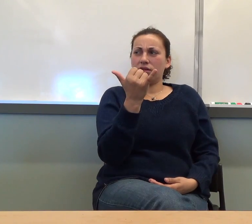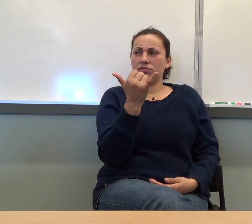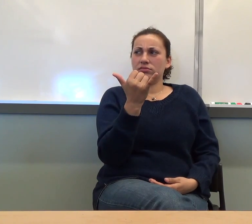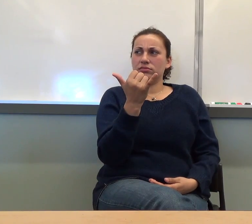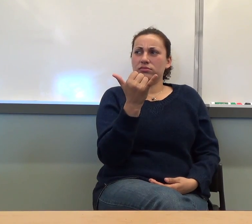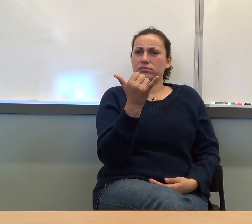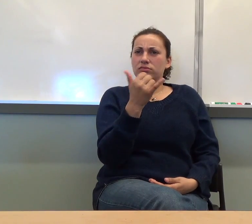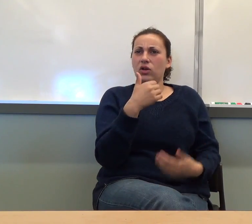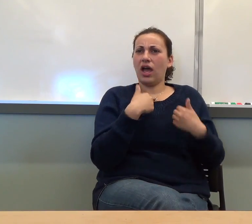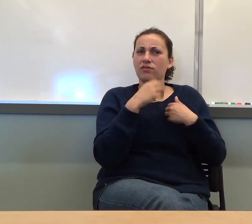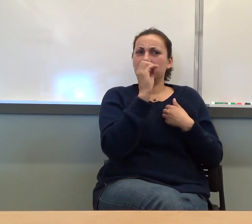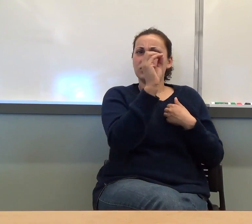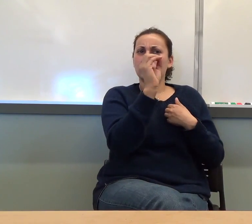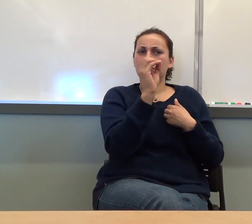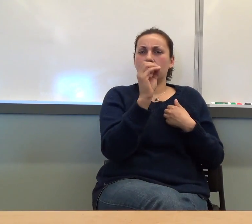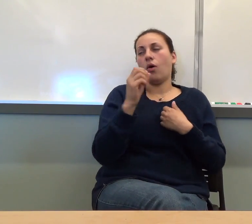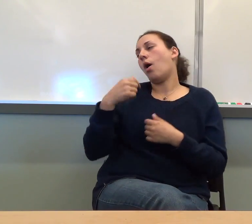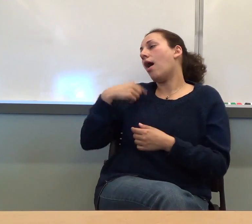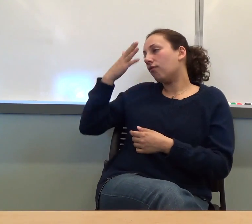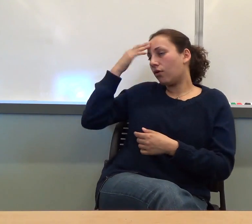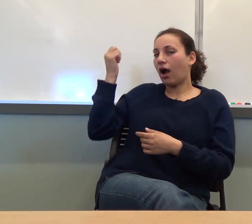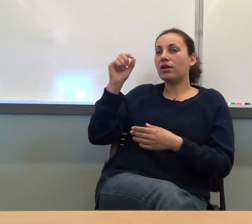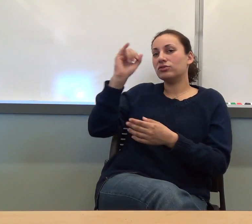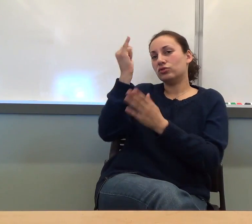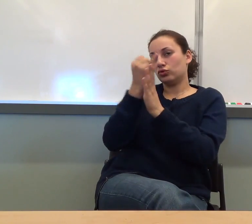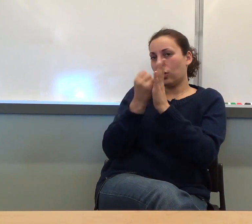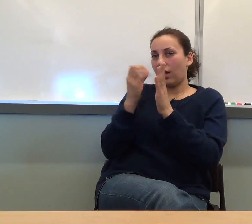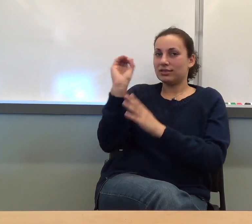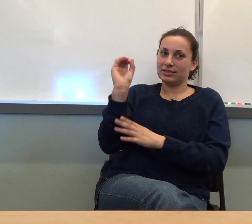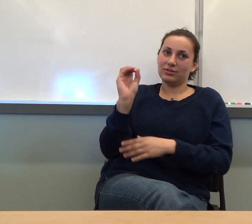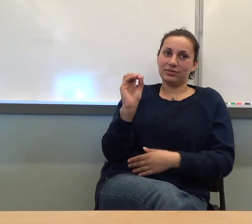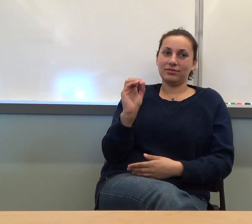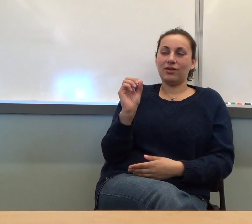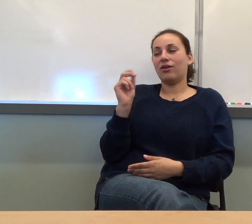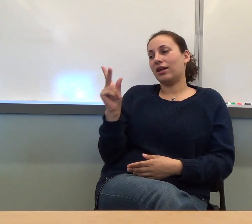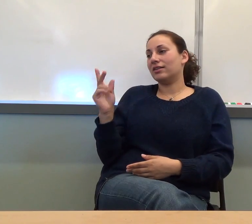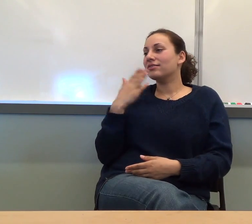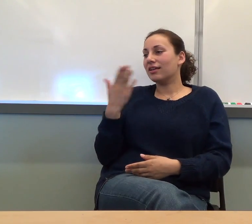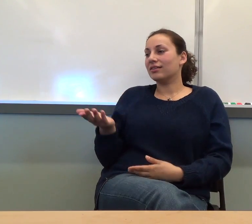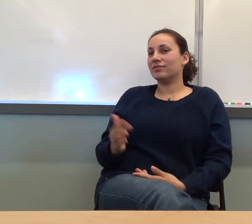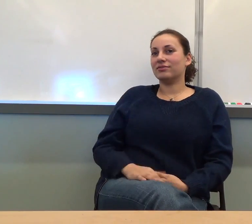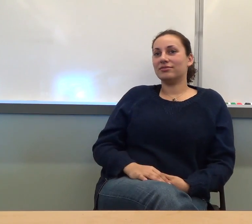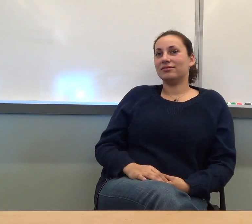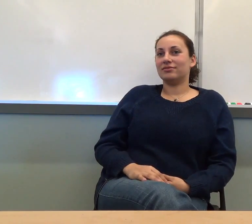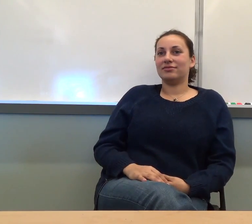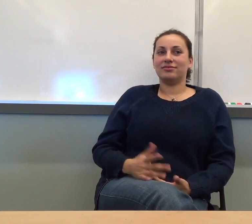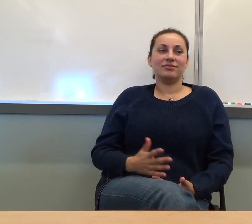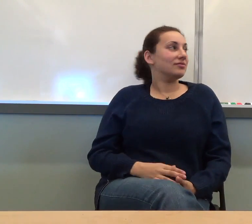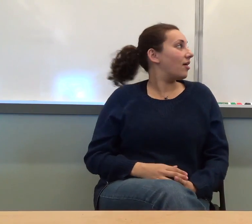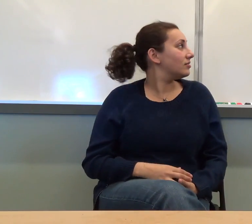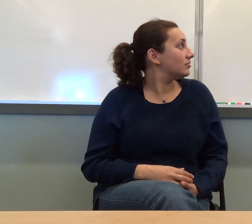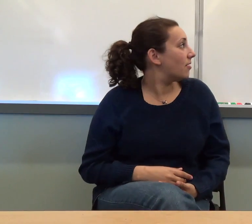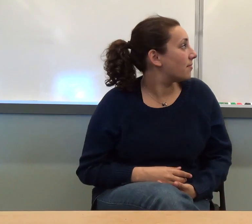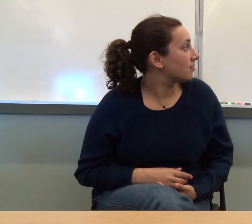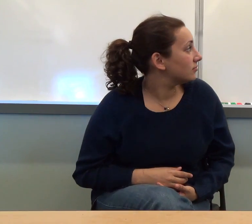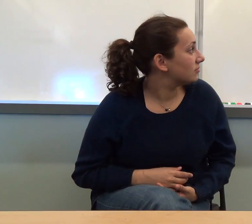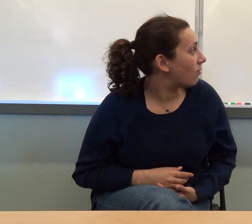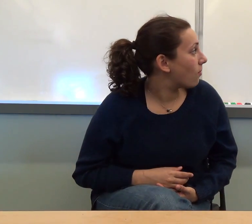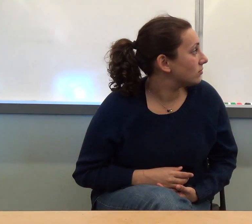0? Because I forgot to put it in. Oh, All right, there it okay. is, 10.8. Thank you. Okay, so let's get rid of these things by going